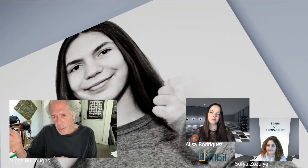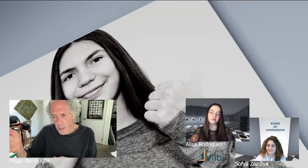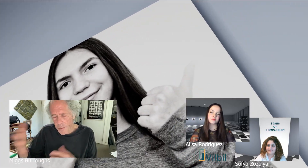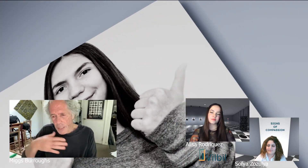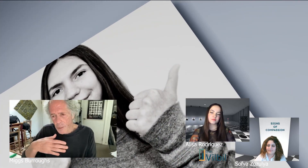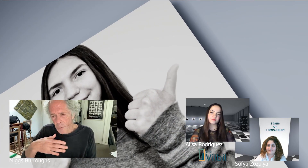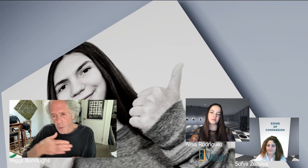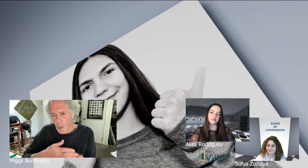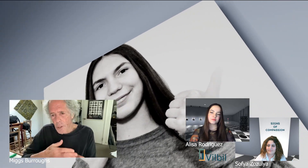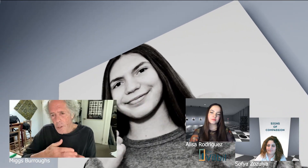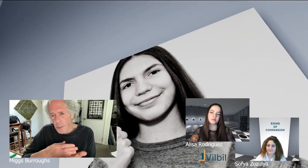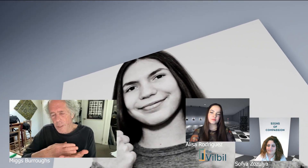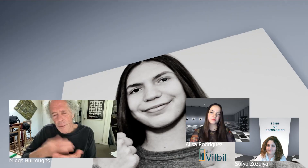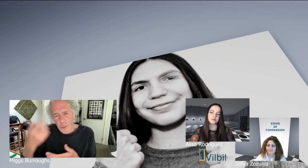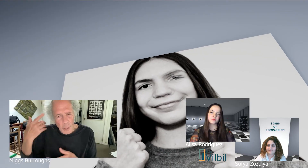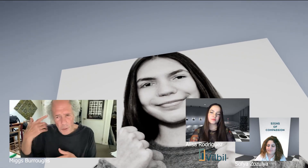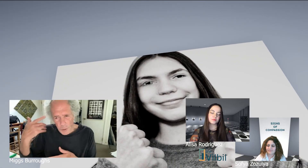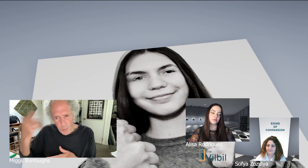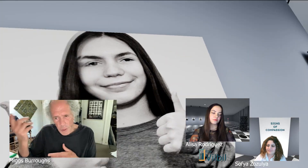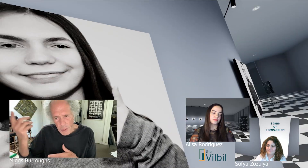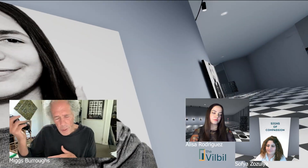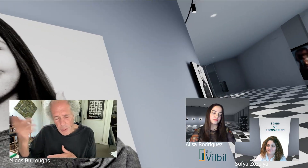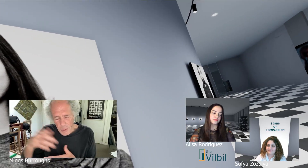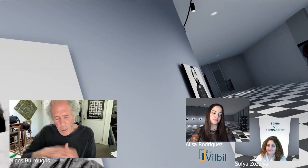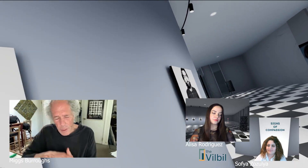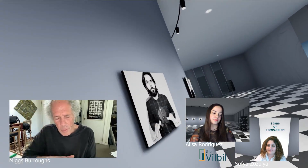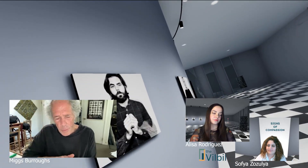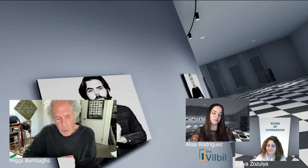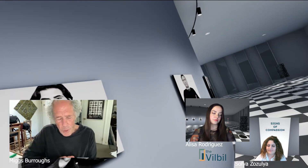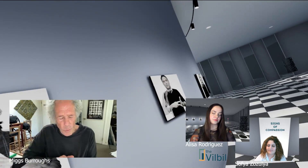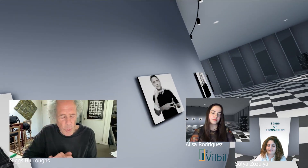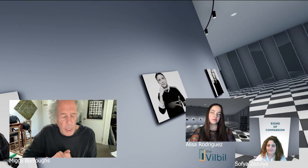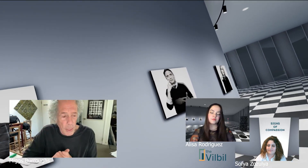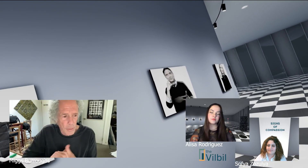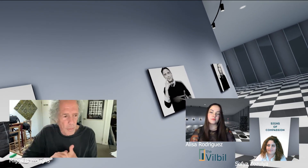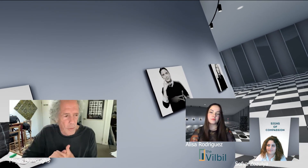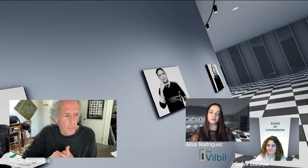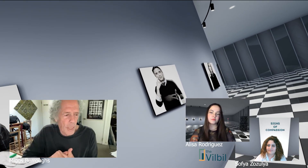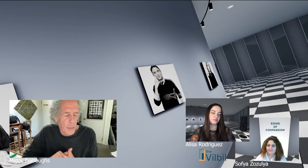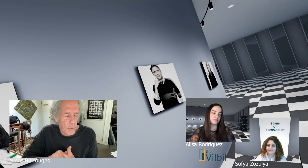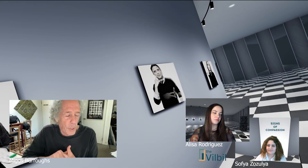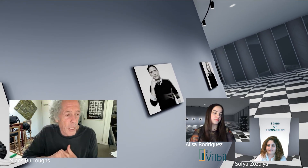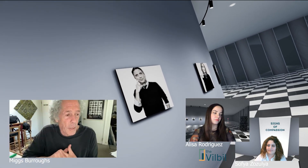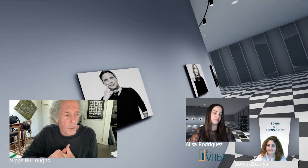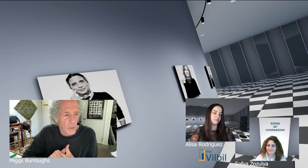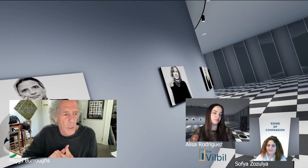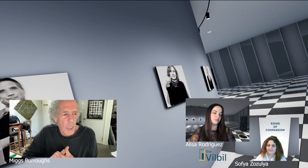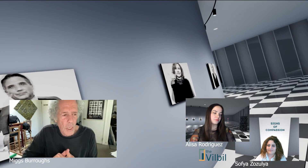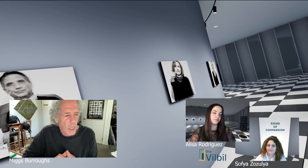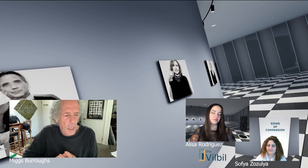the fact that we're all, and this stuck with me, and maybe it's why I am the way I am, is,